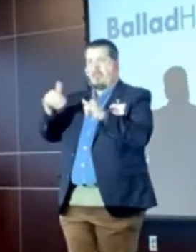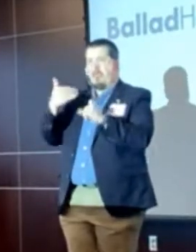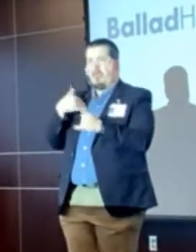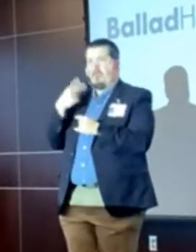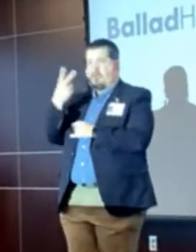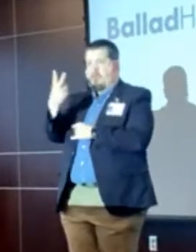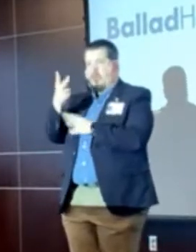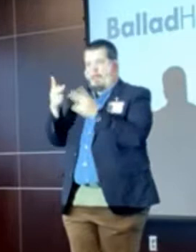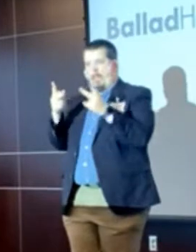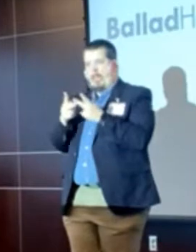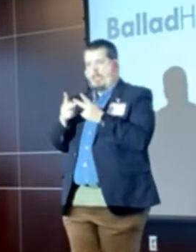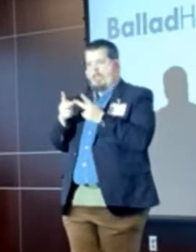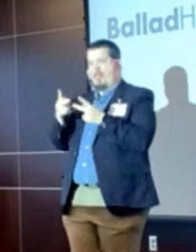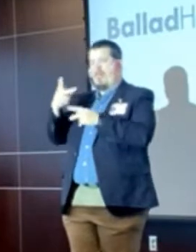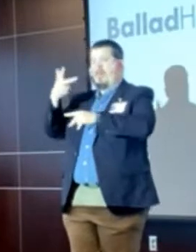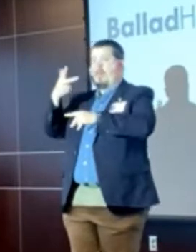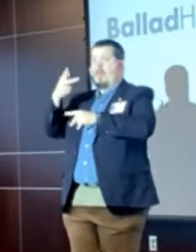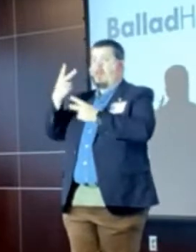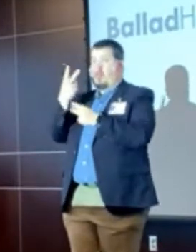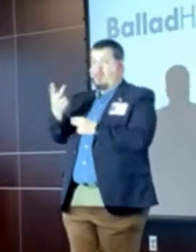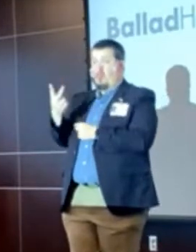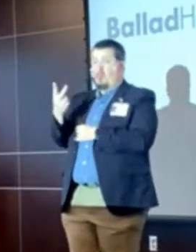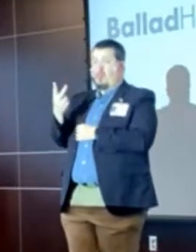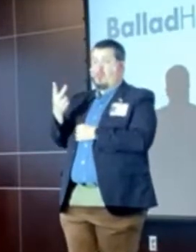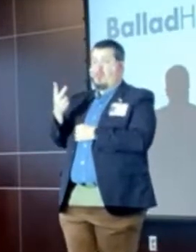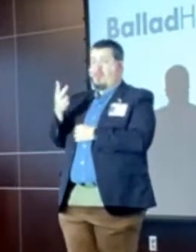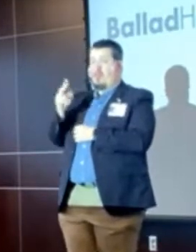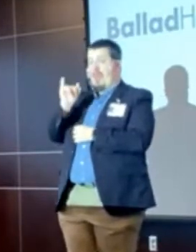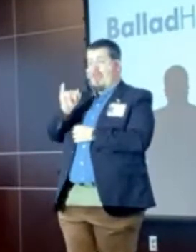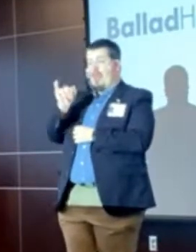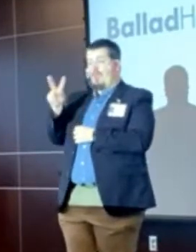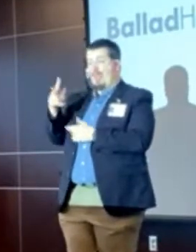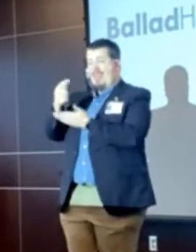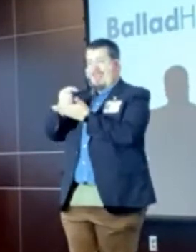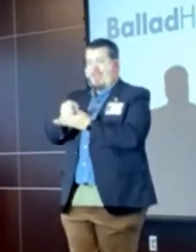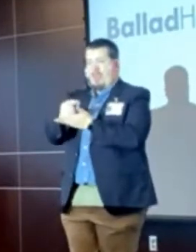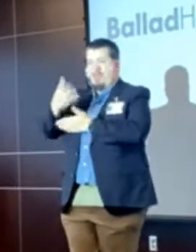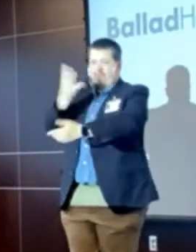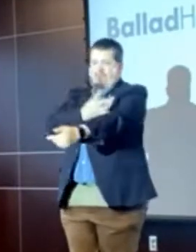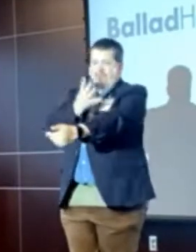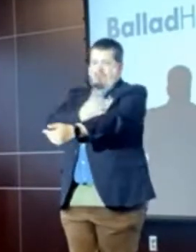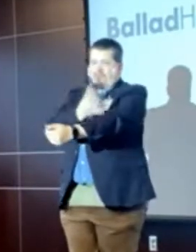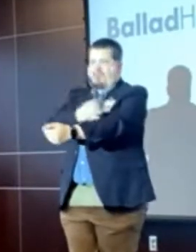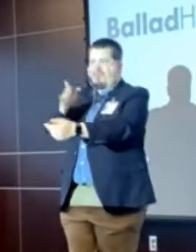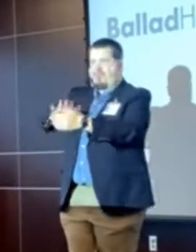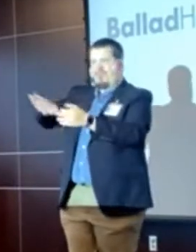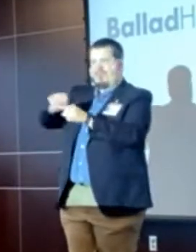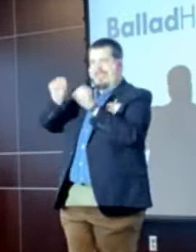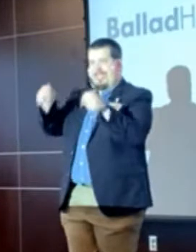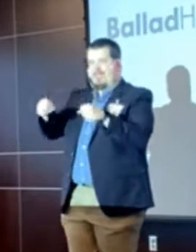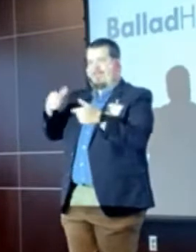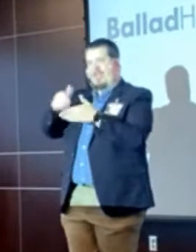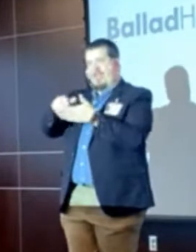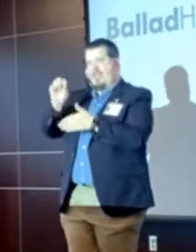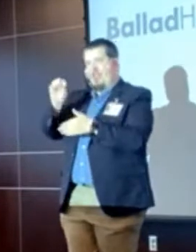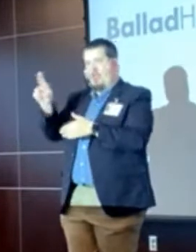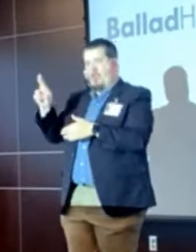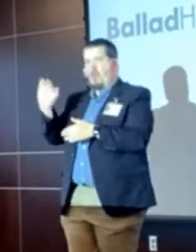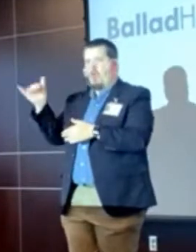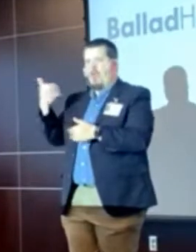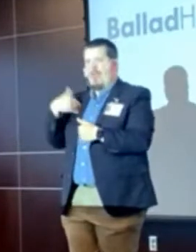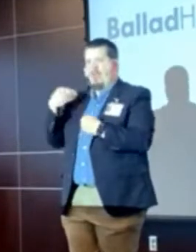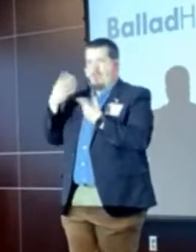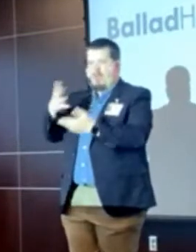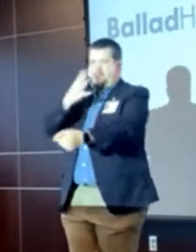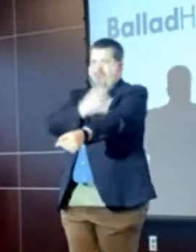two vaccine center, two IV therapy centers set up across the system, and our emergency departments also